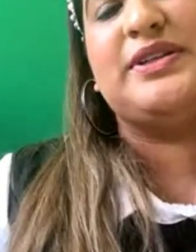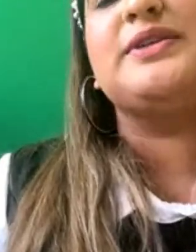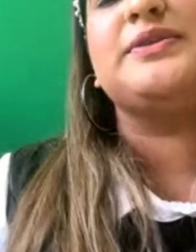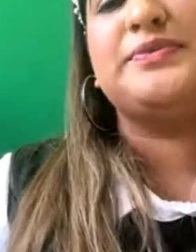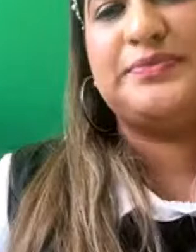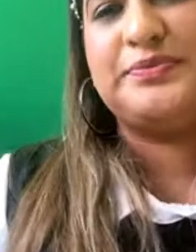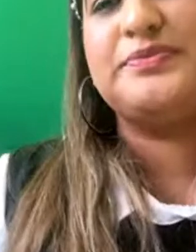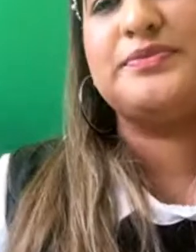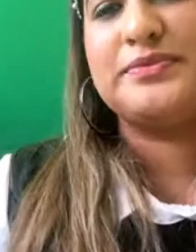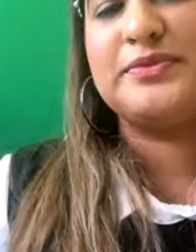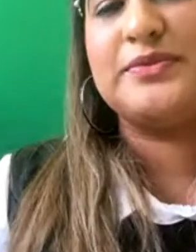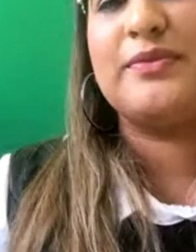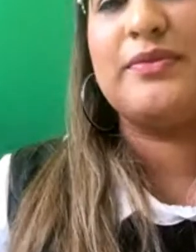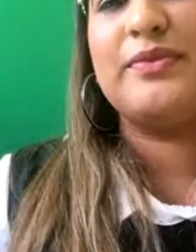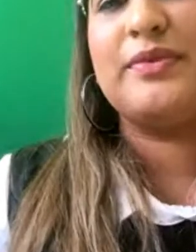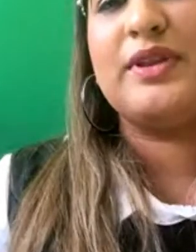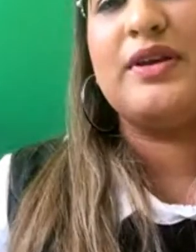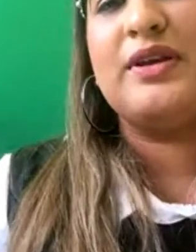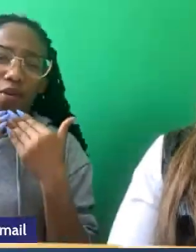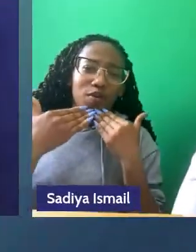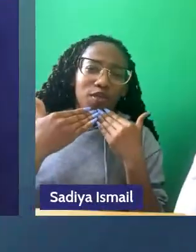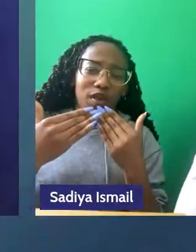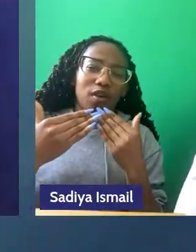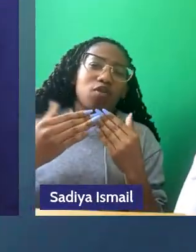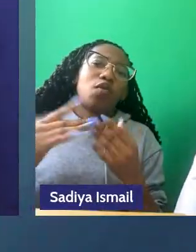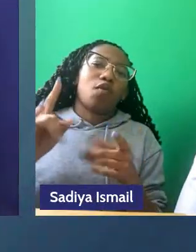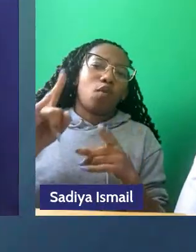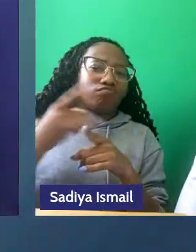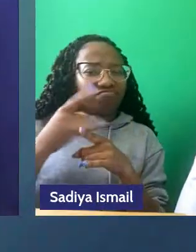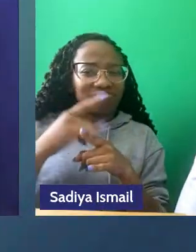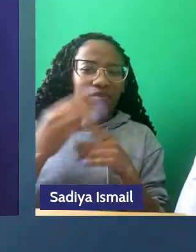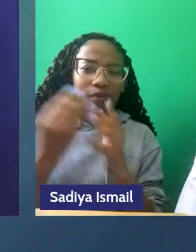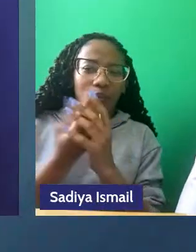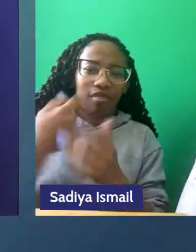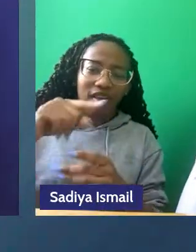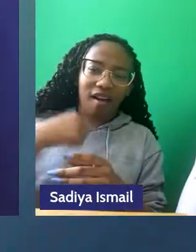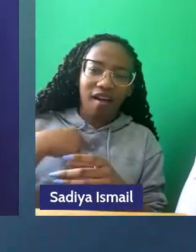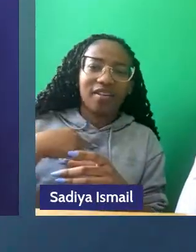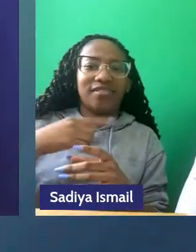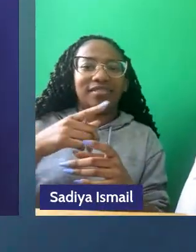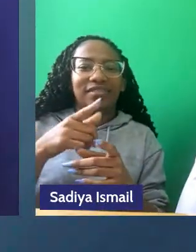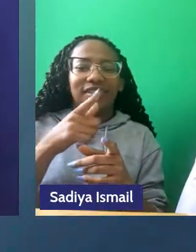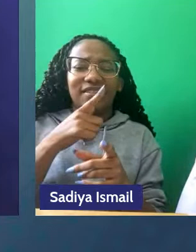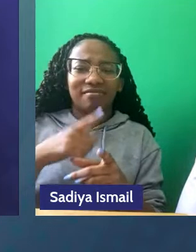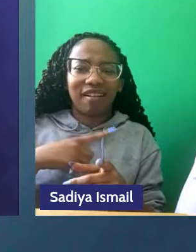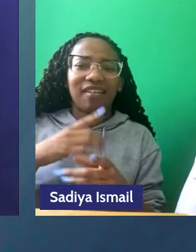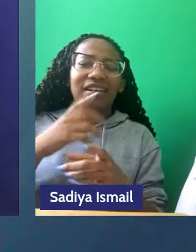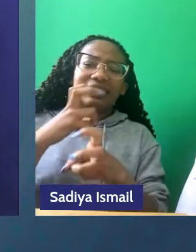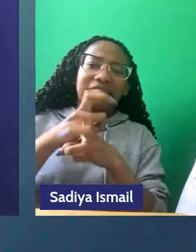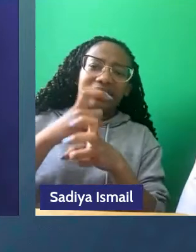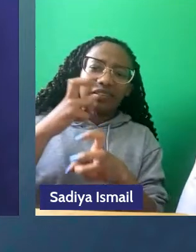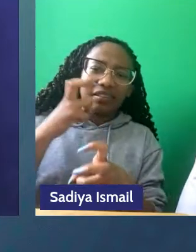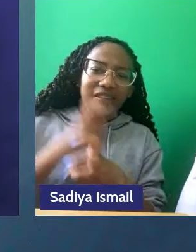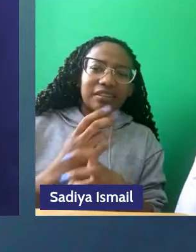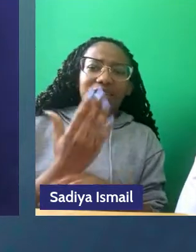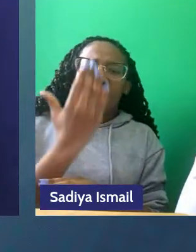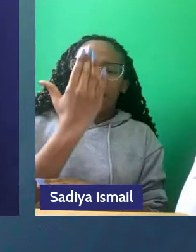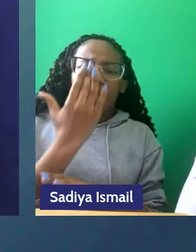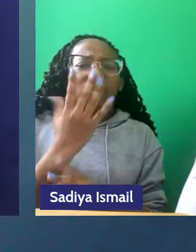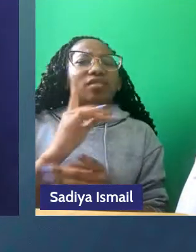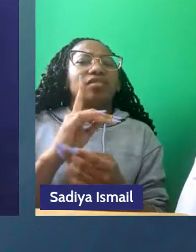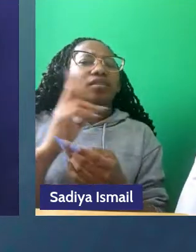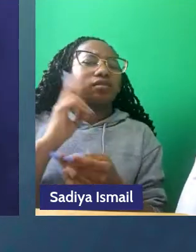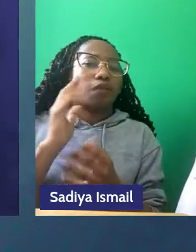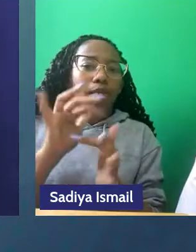Wonderful. Thank you for talking to us this morning and bringing to our attention the difficulties being faced by deaf people, and that there